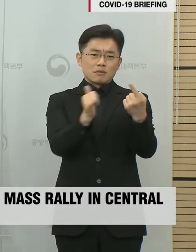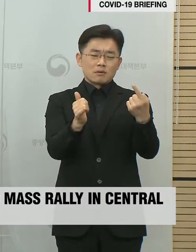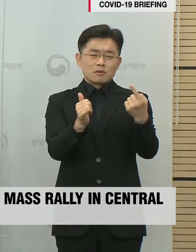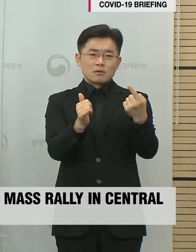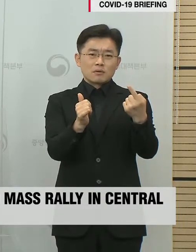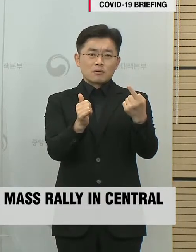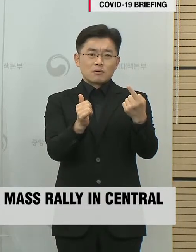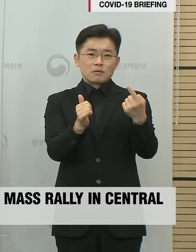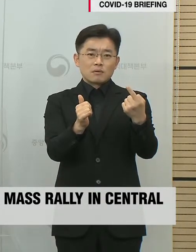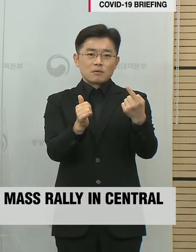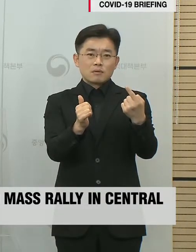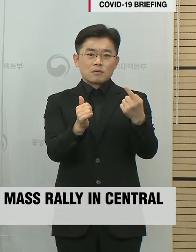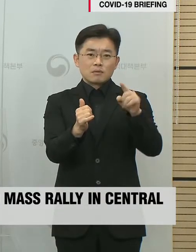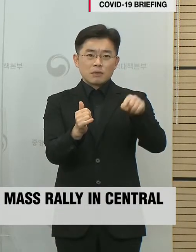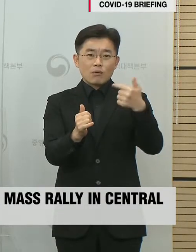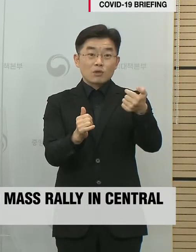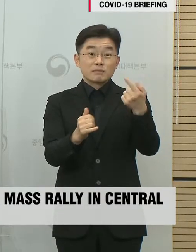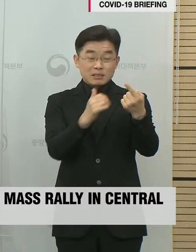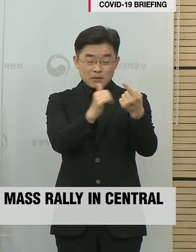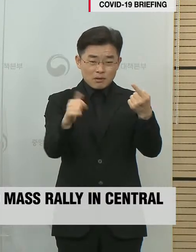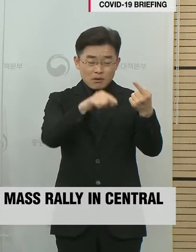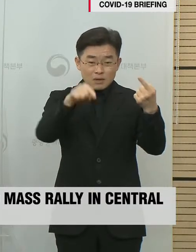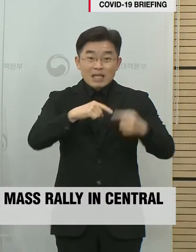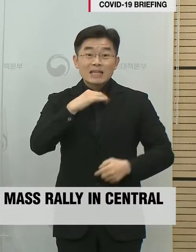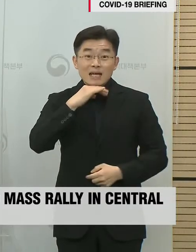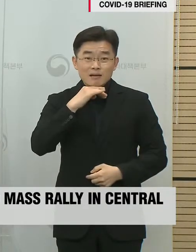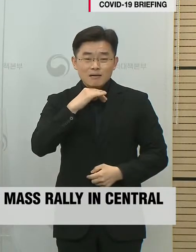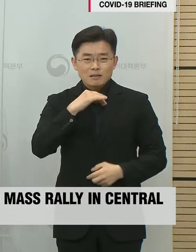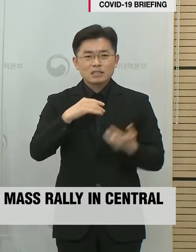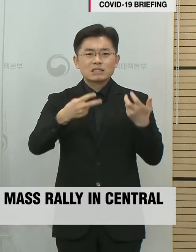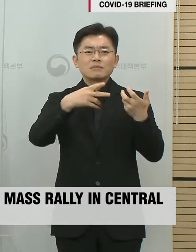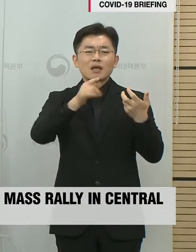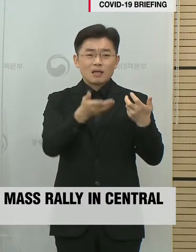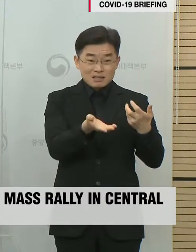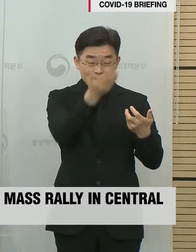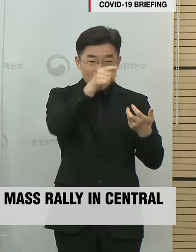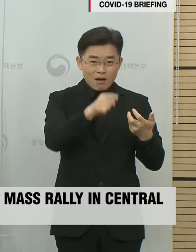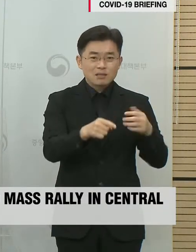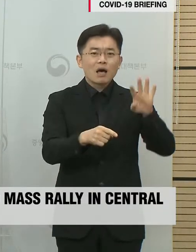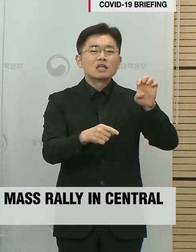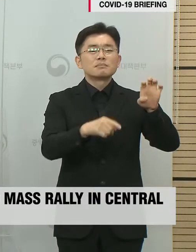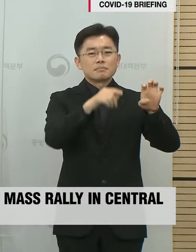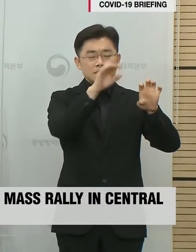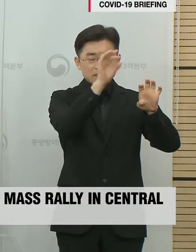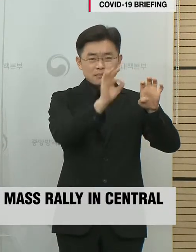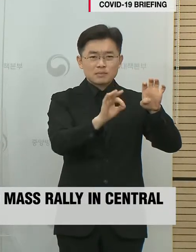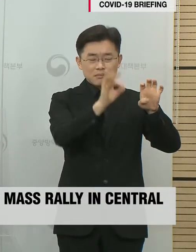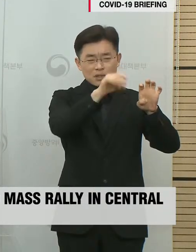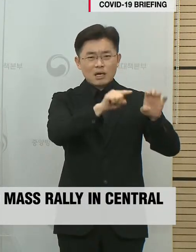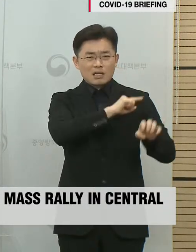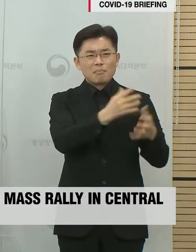earlier, we have 151 patients with severe or critical conditions by age group.